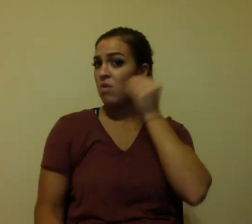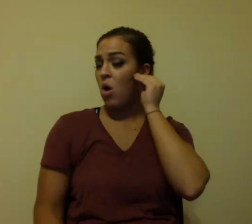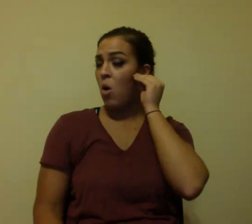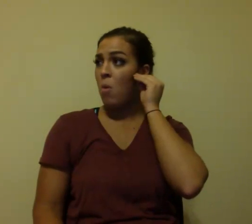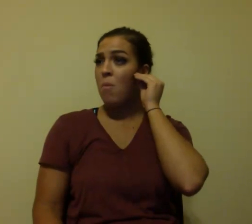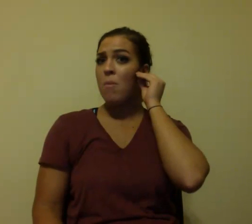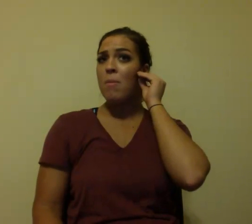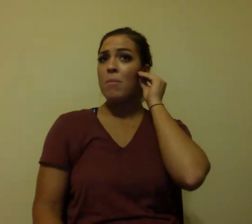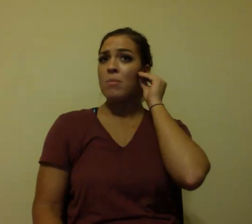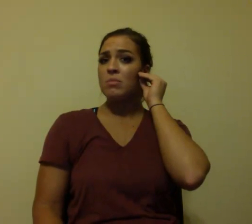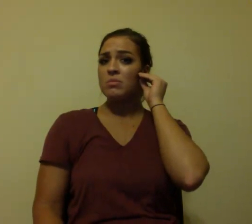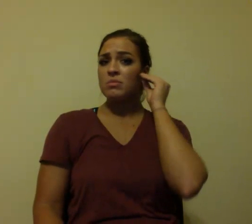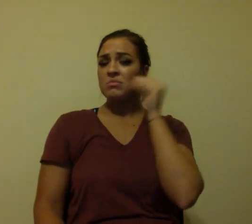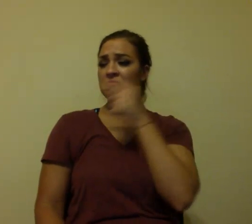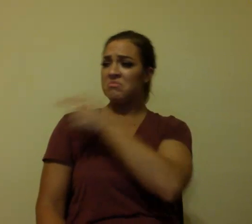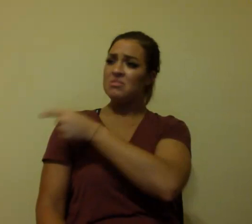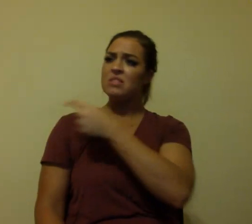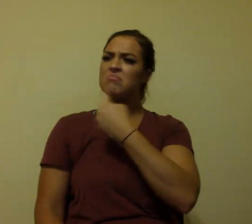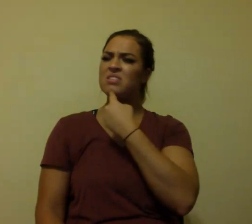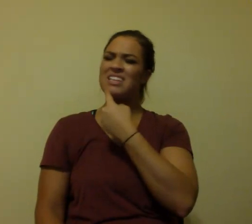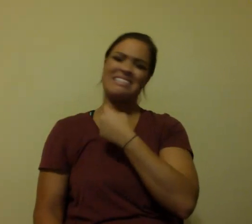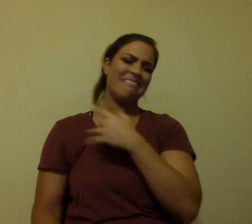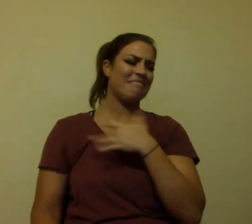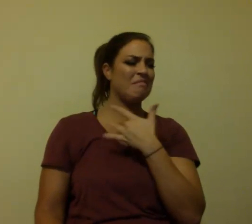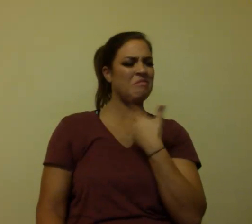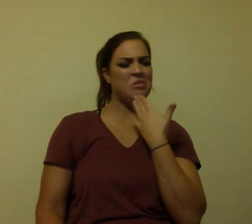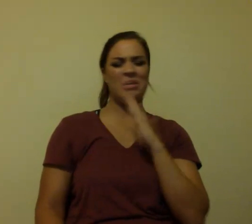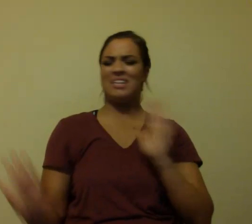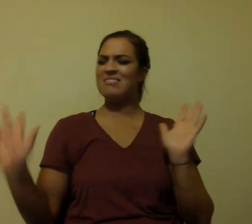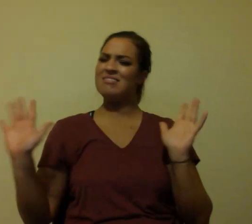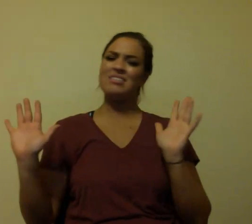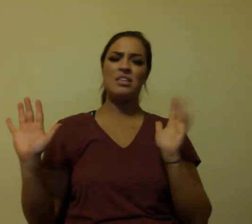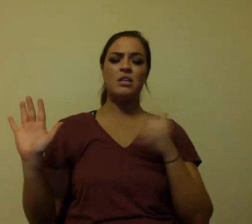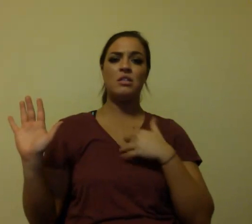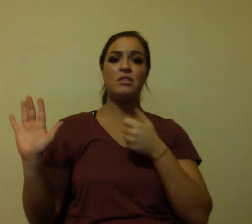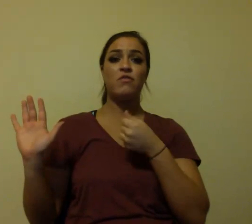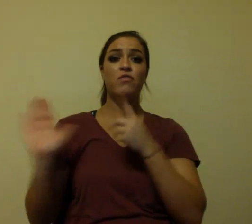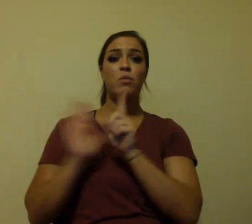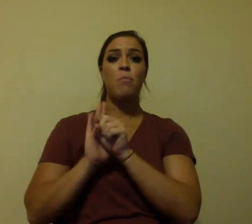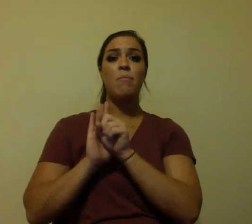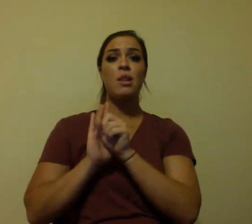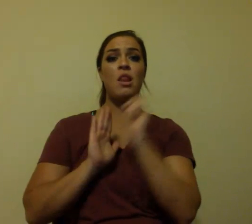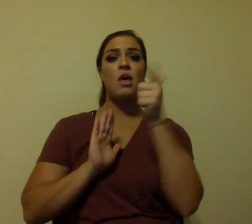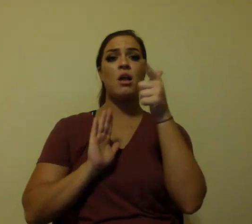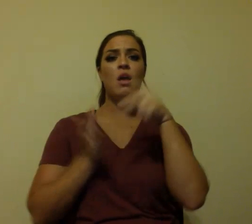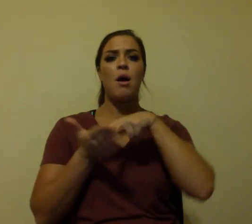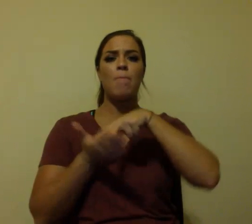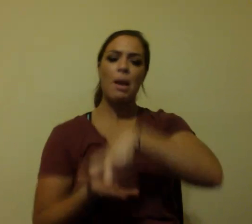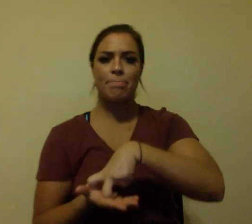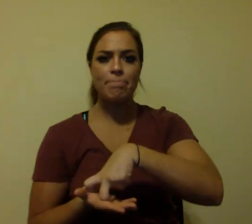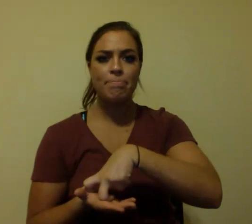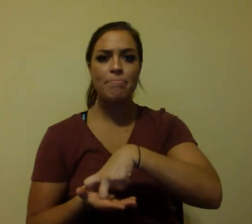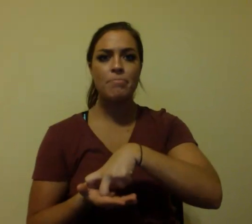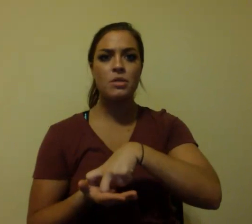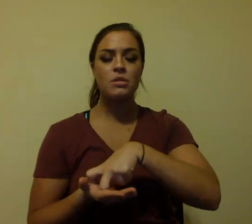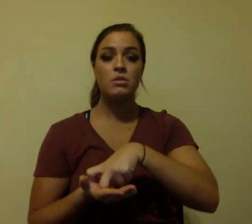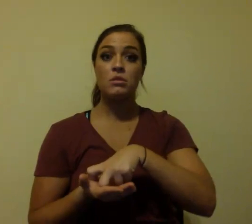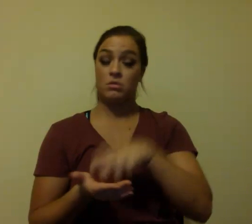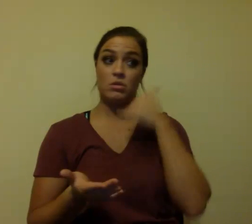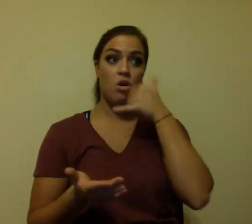collapsed. I had to call for an ambulance. His family met me at the emergency room. We